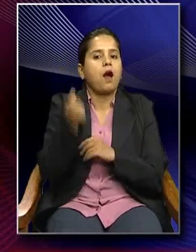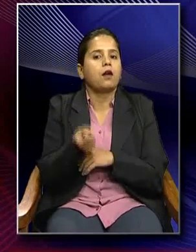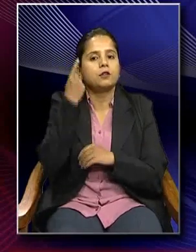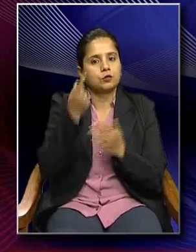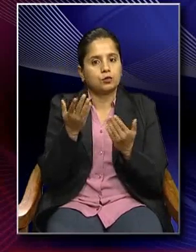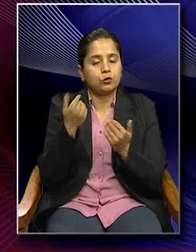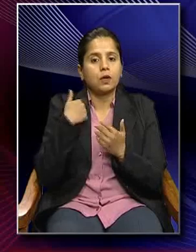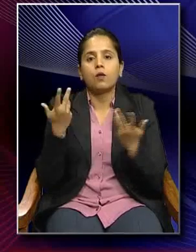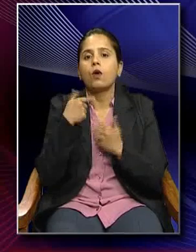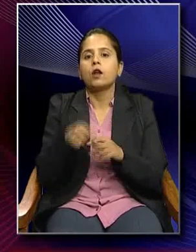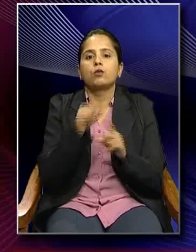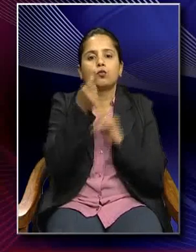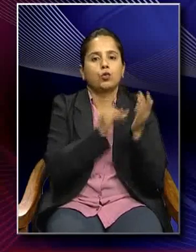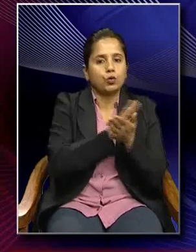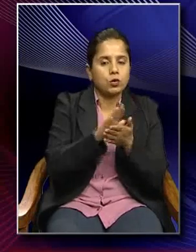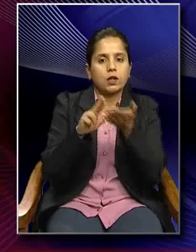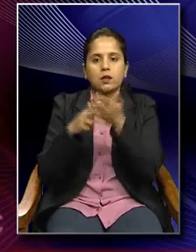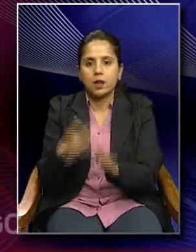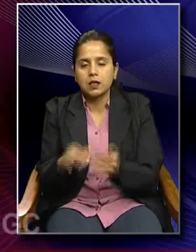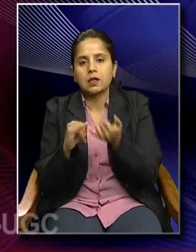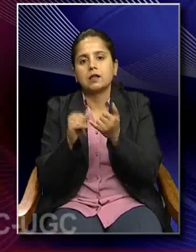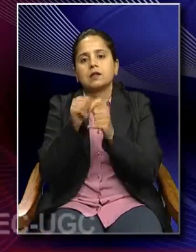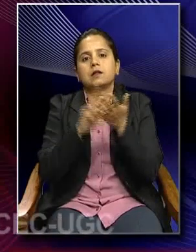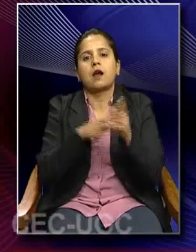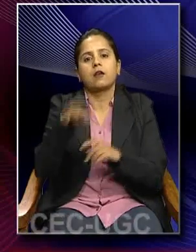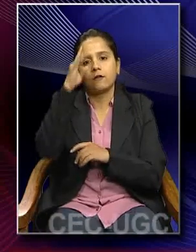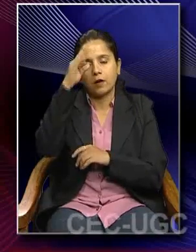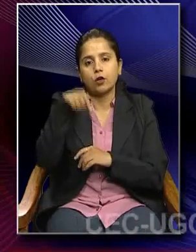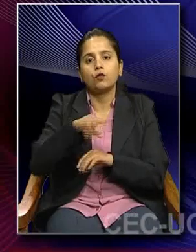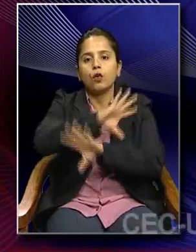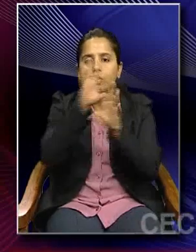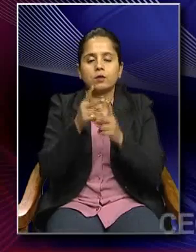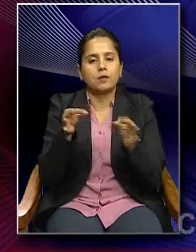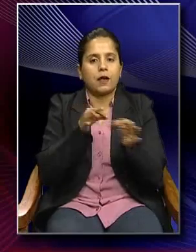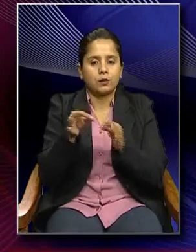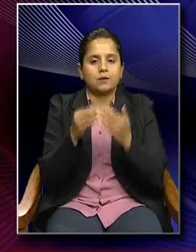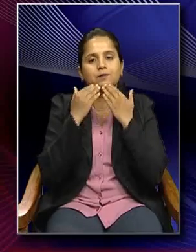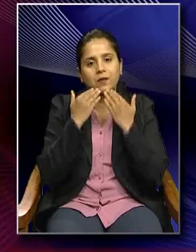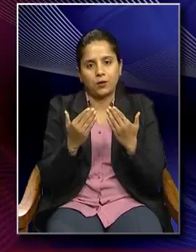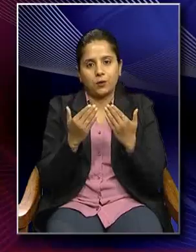understanding of what is Purush and Prakriti and Sāṅkhya philosophy in totality. Thank you.